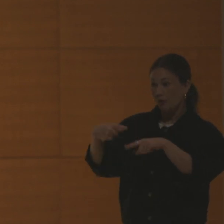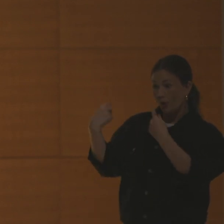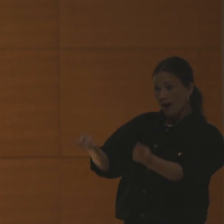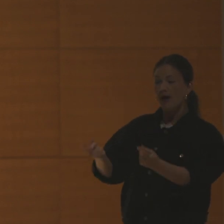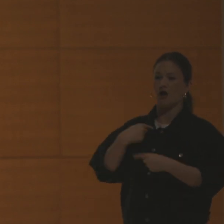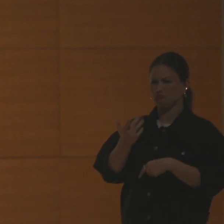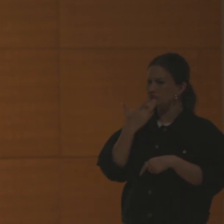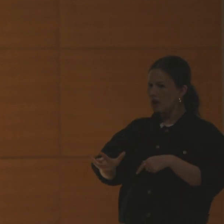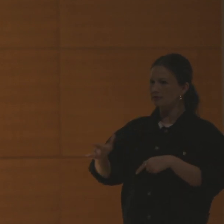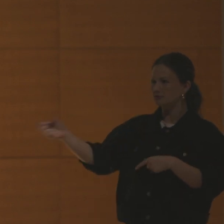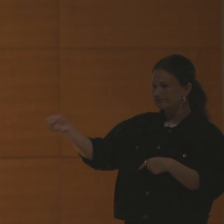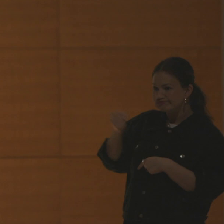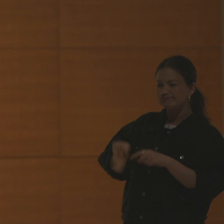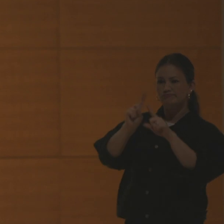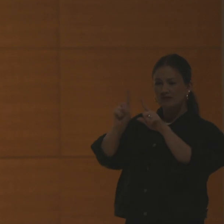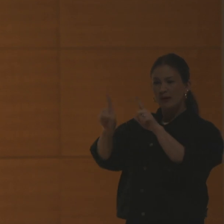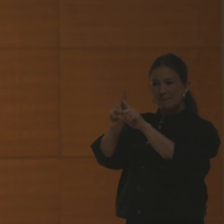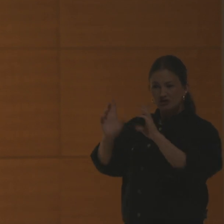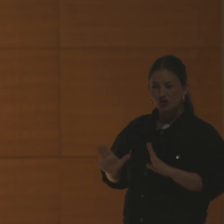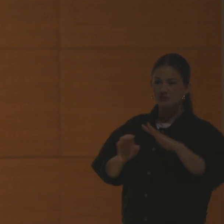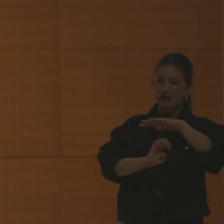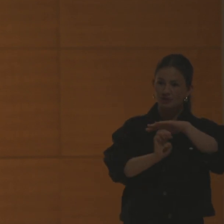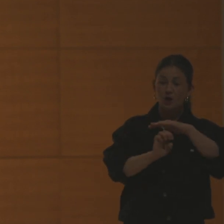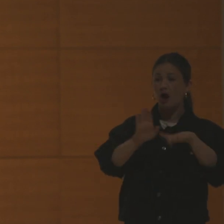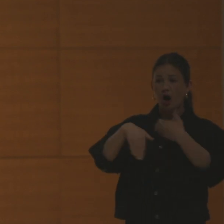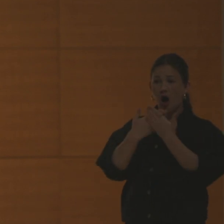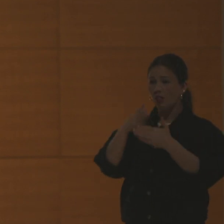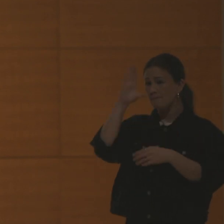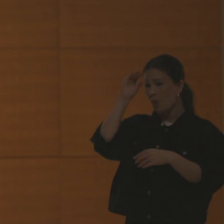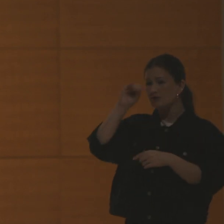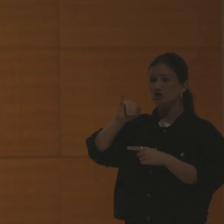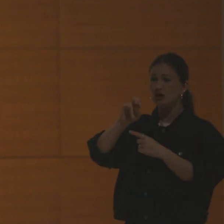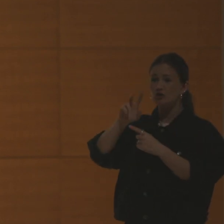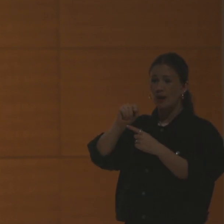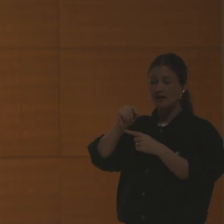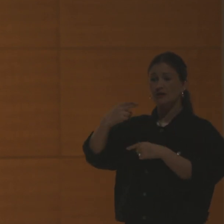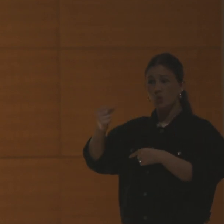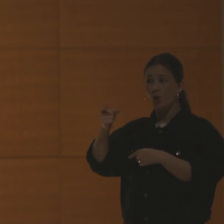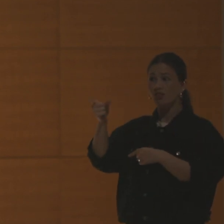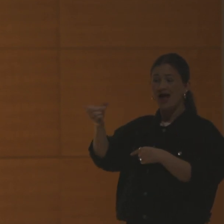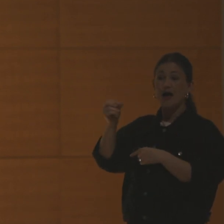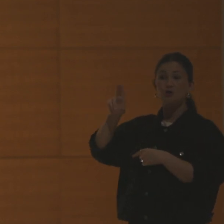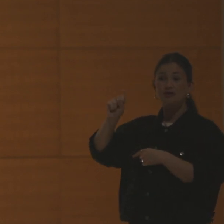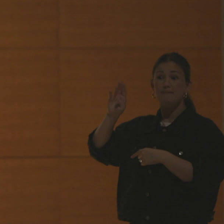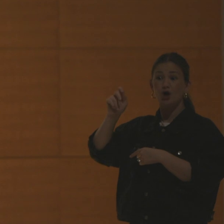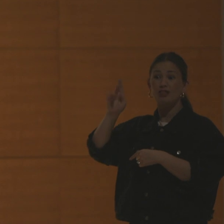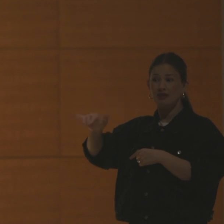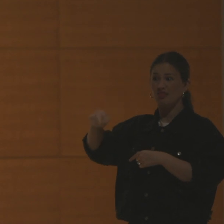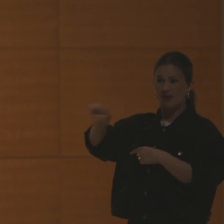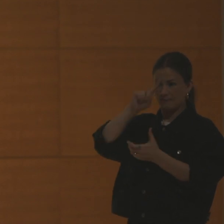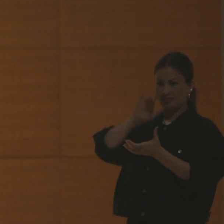have mentors and teachers in elementary school, an all-boy Jesuit Catholic high school at UC Berkeley, who believed in me and championed